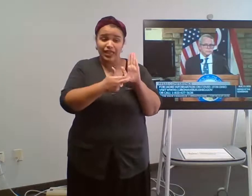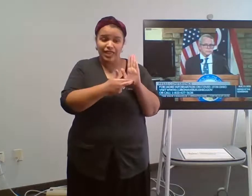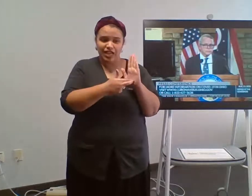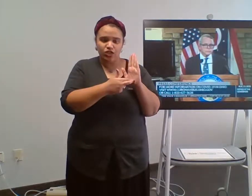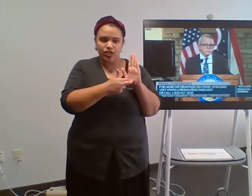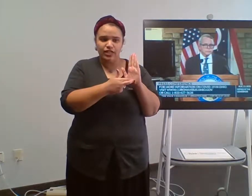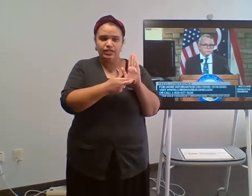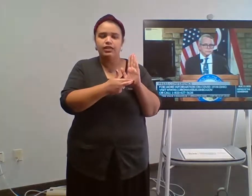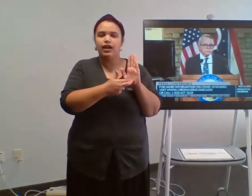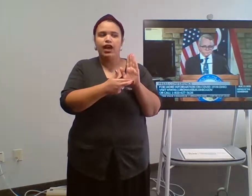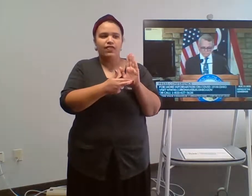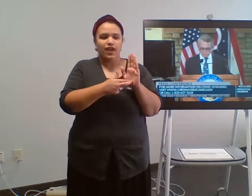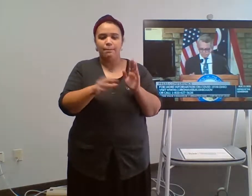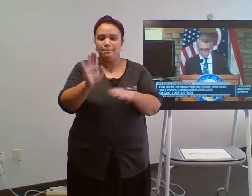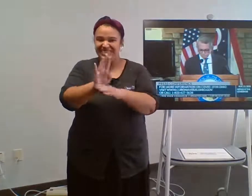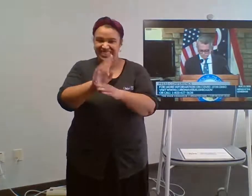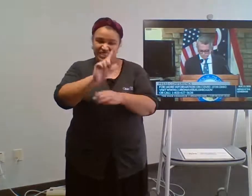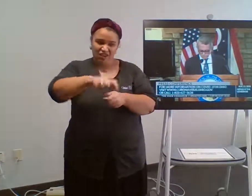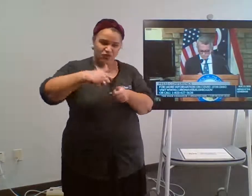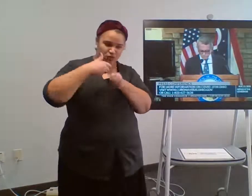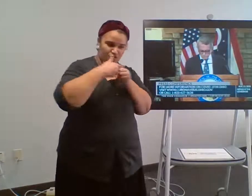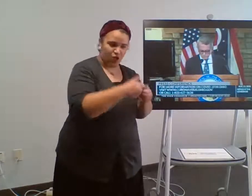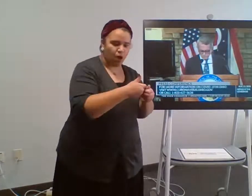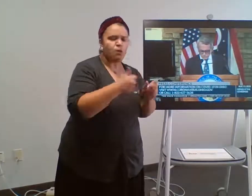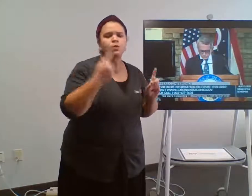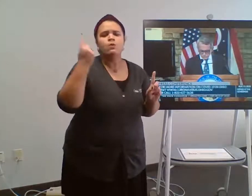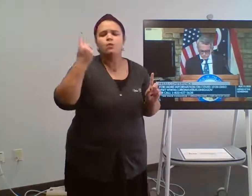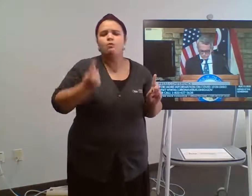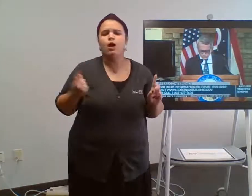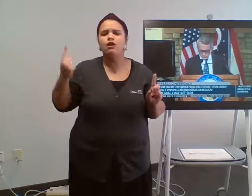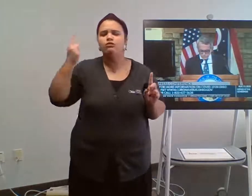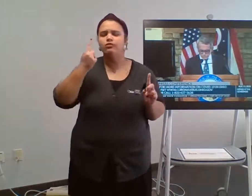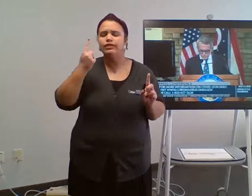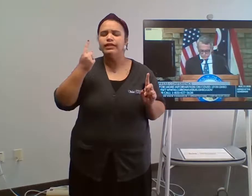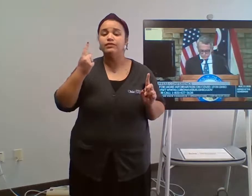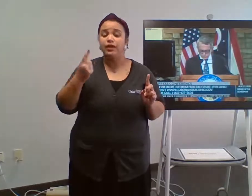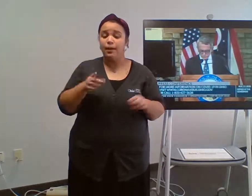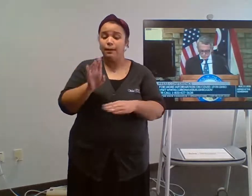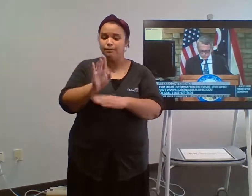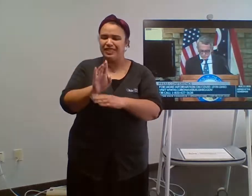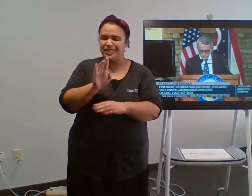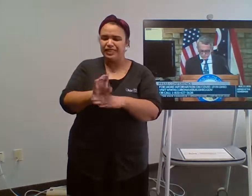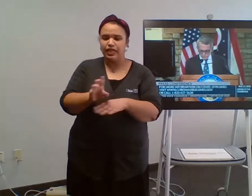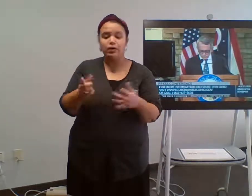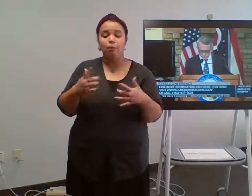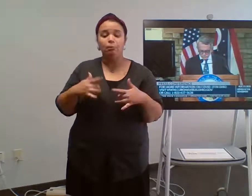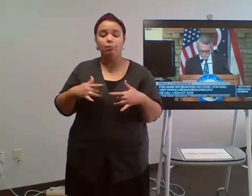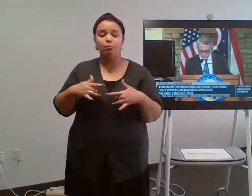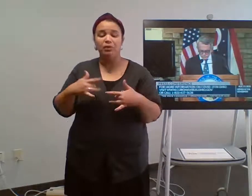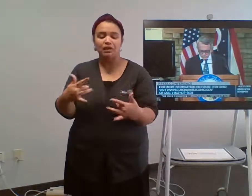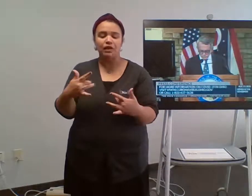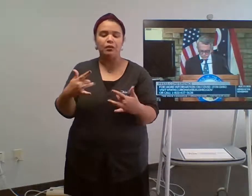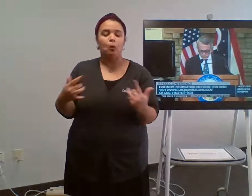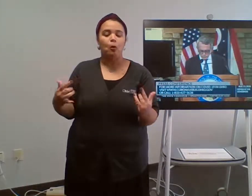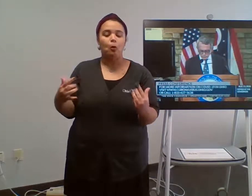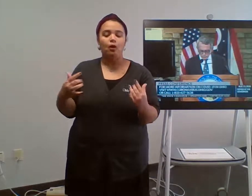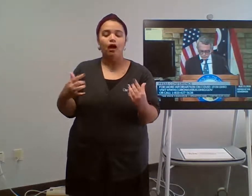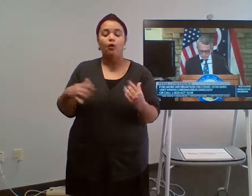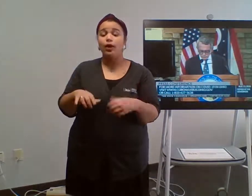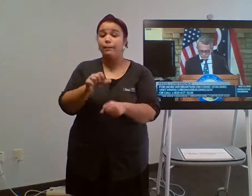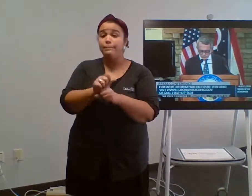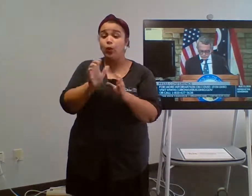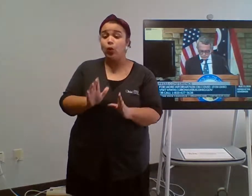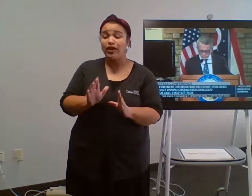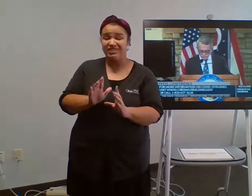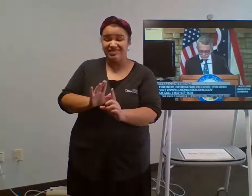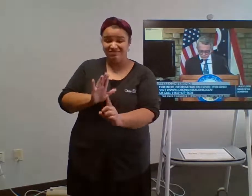to find out if there are enough protections in place for industries that tend to have more people of color as employees?